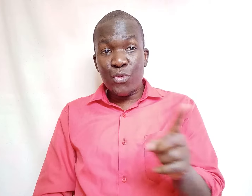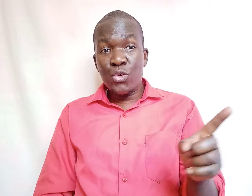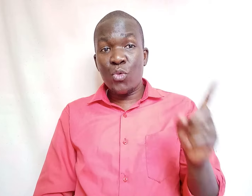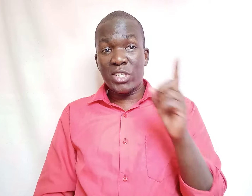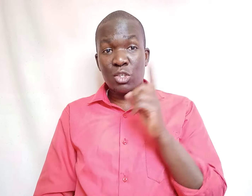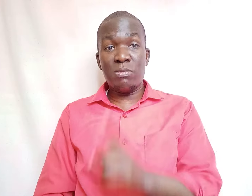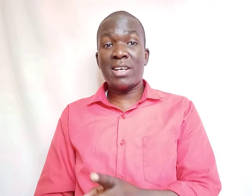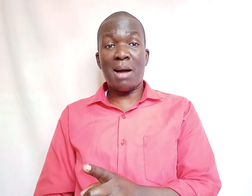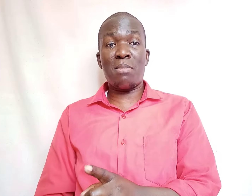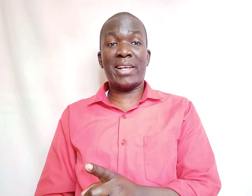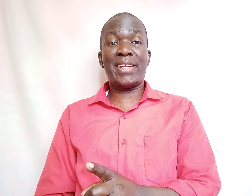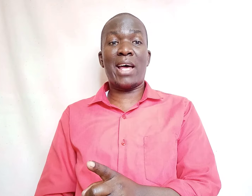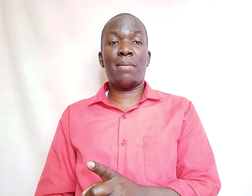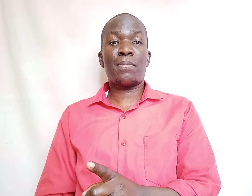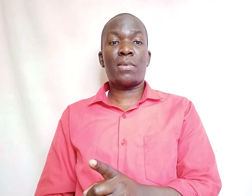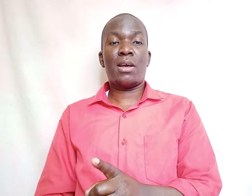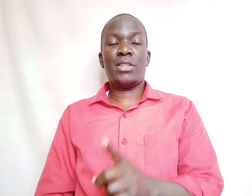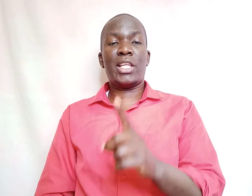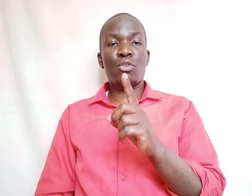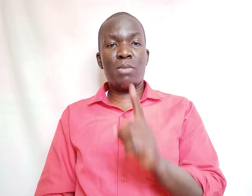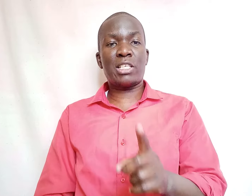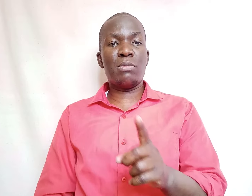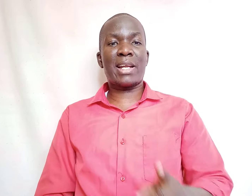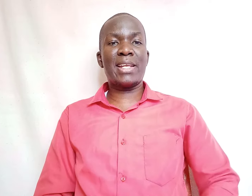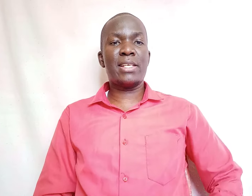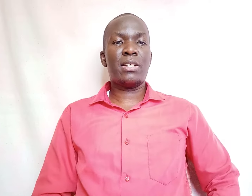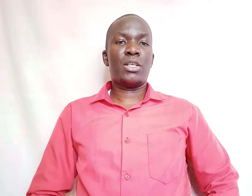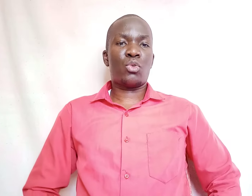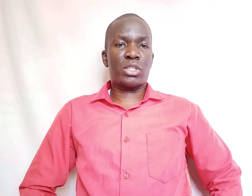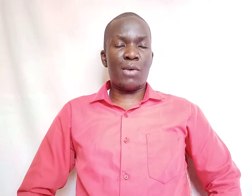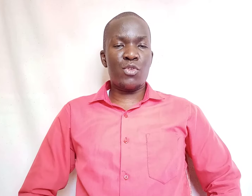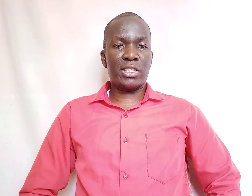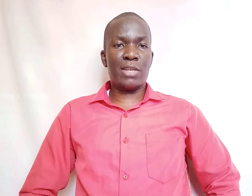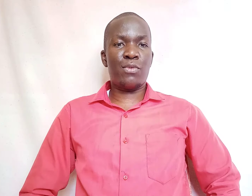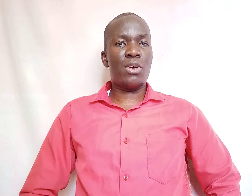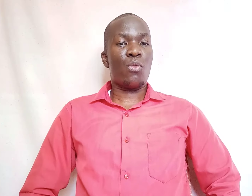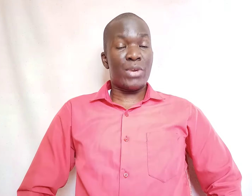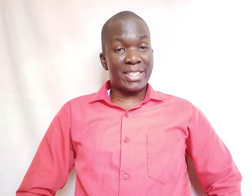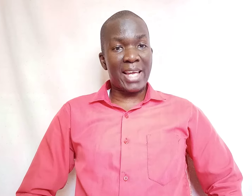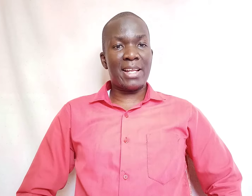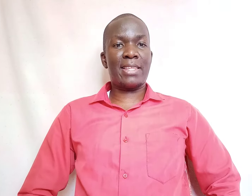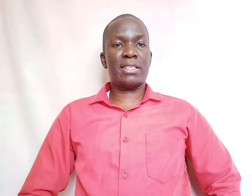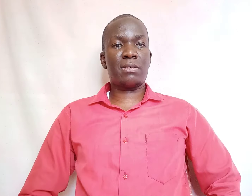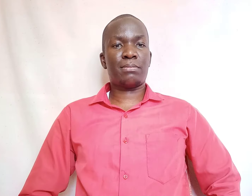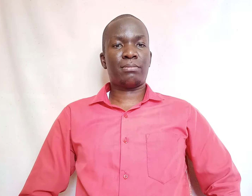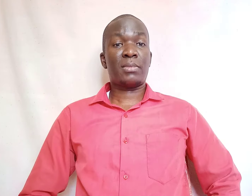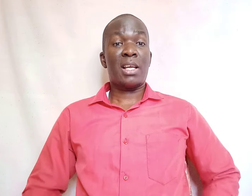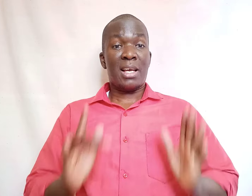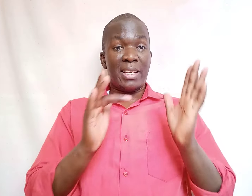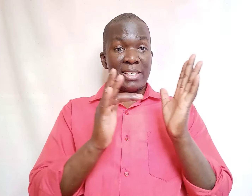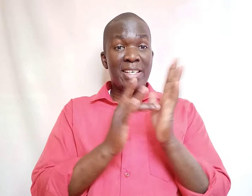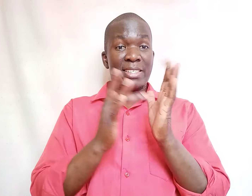you wishes to become a leader, then you must be ready to serve yourself. We'll sign like this.